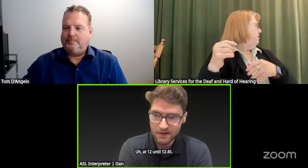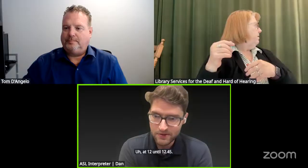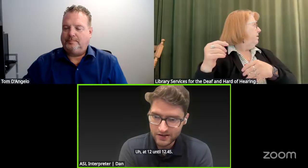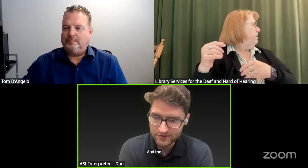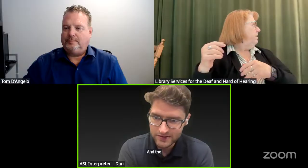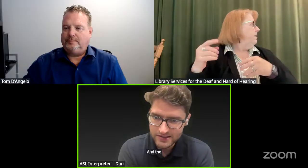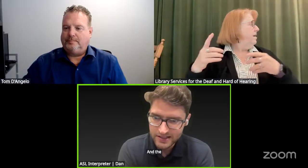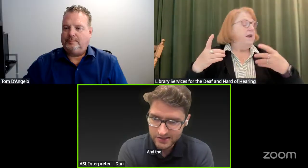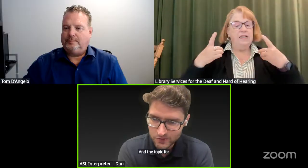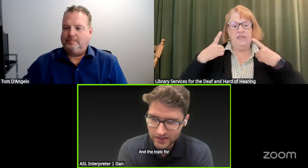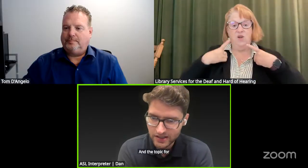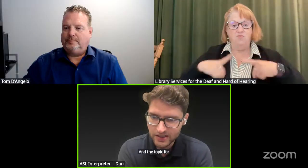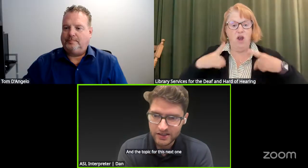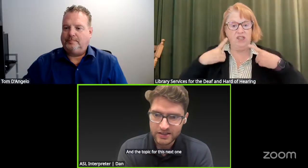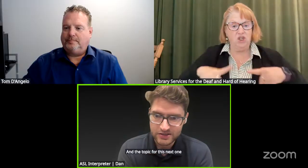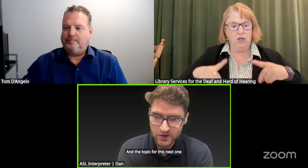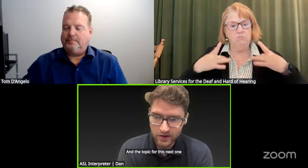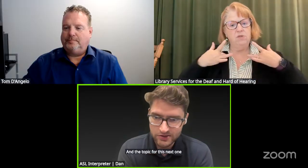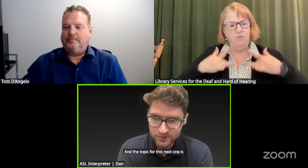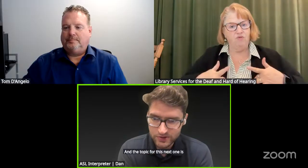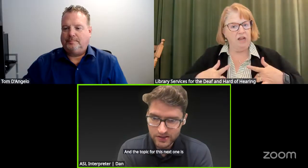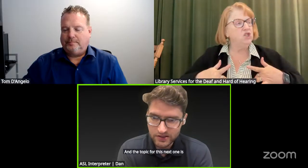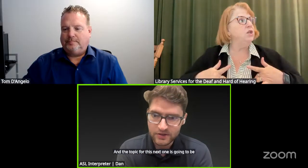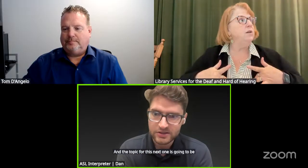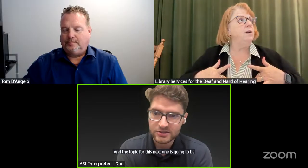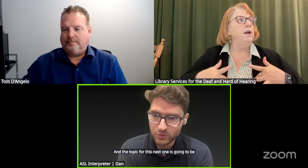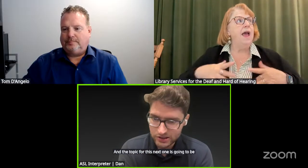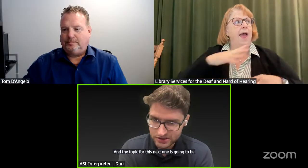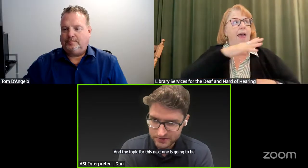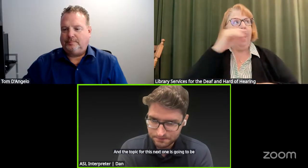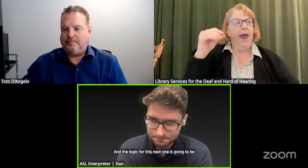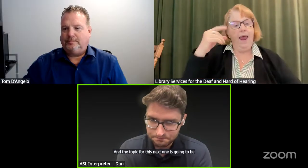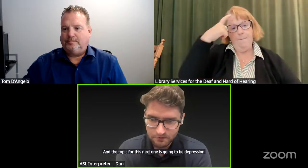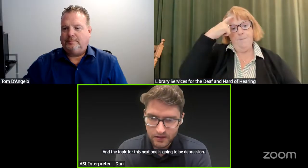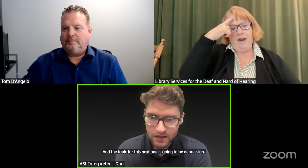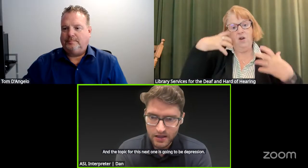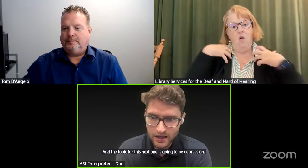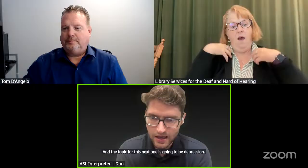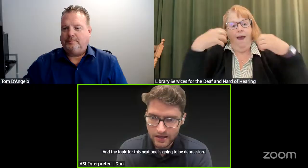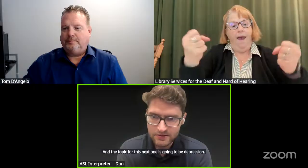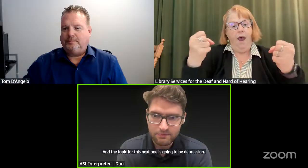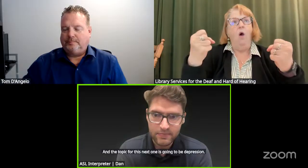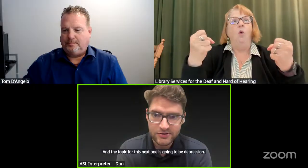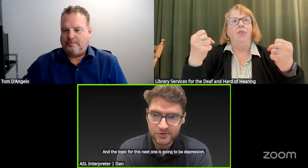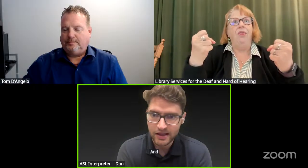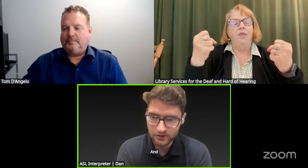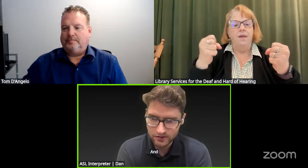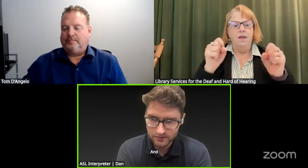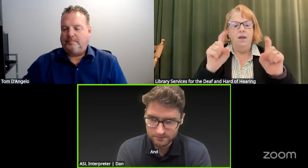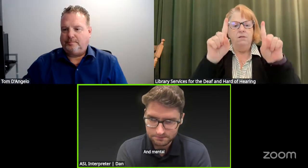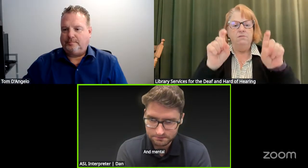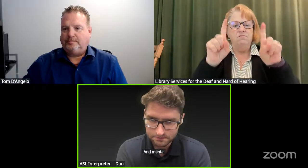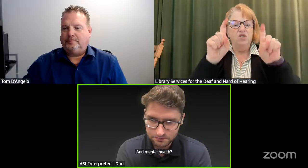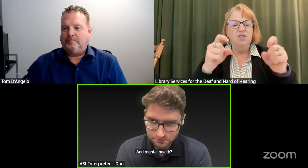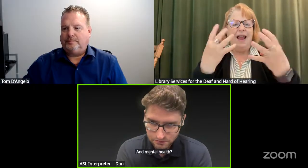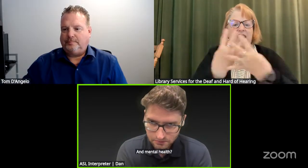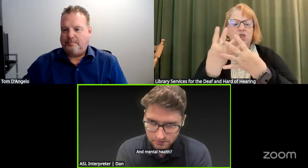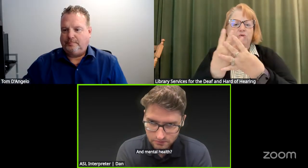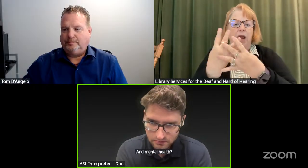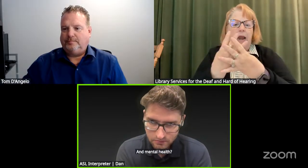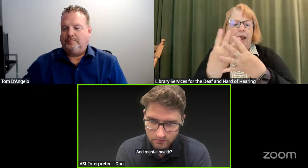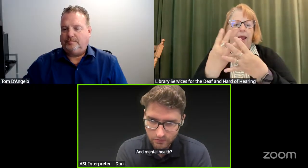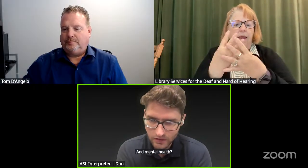the topic for this next one is going to be depression and mental health.